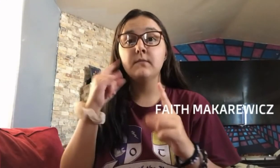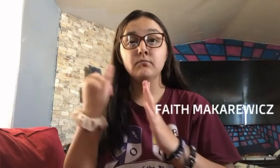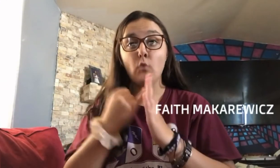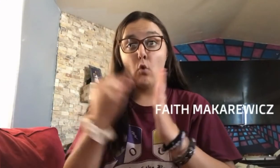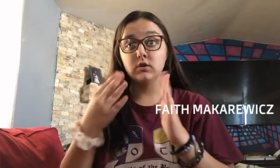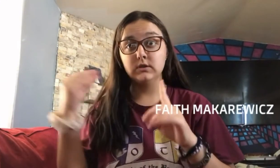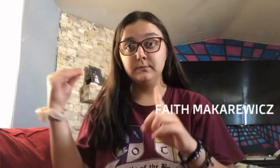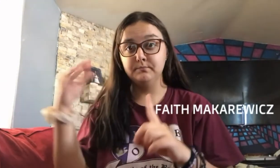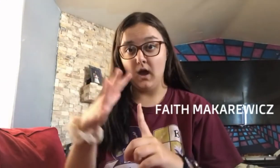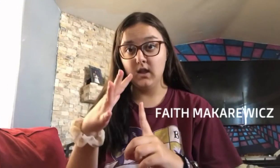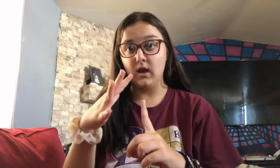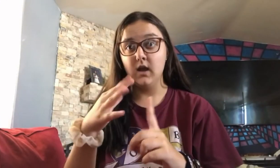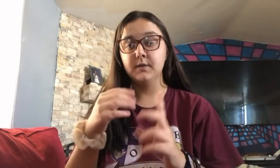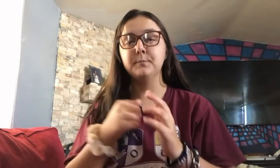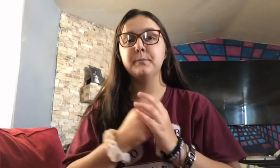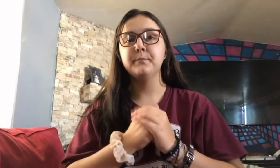Today's Deaf Artist Spotlight